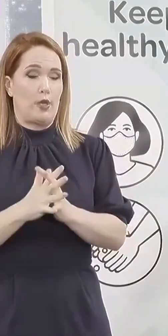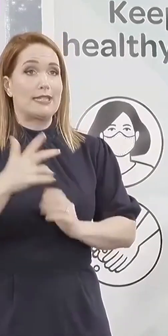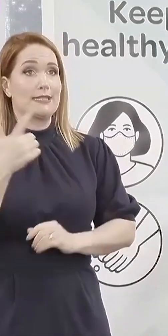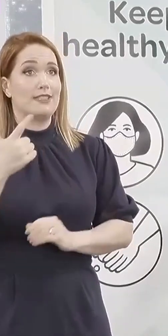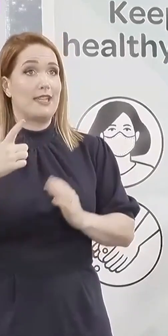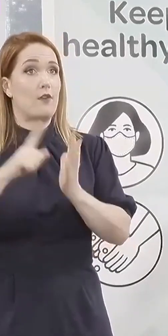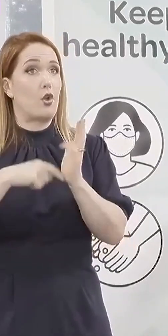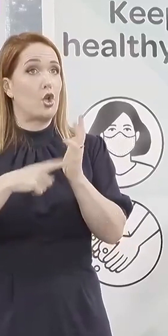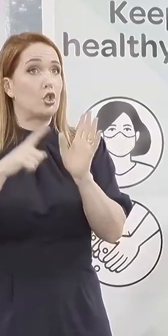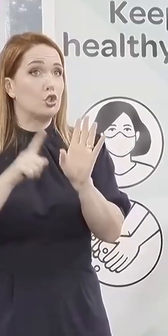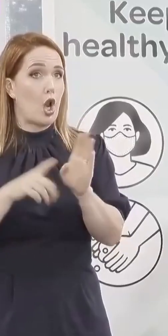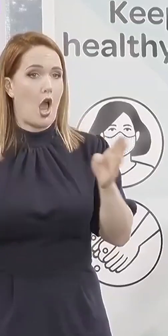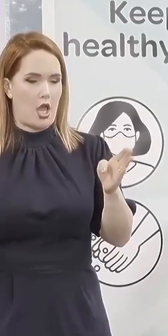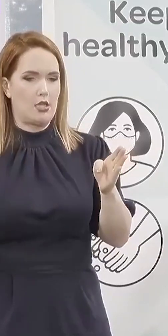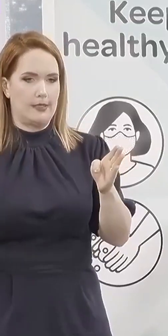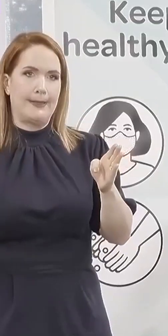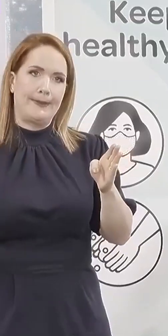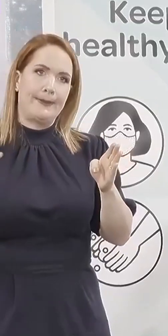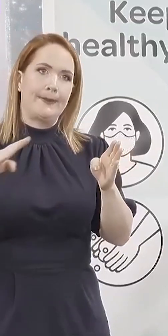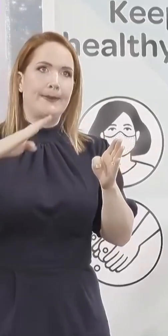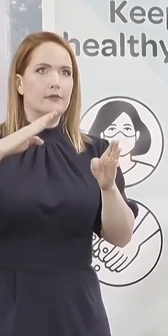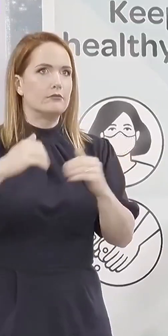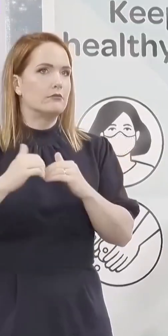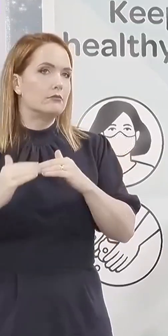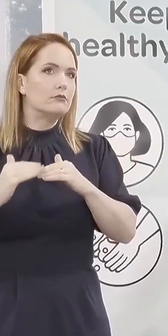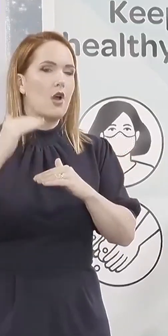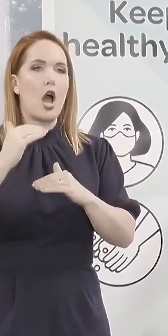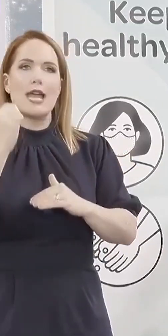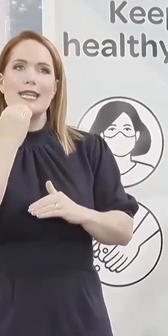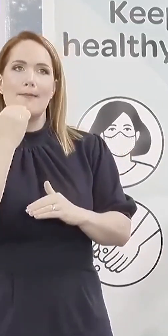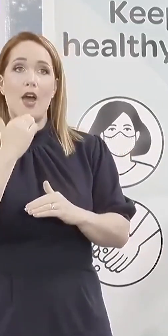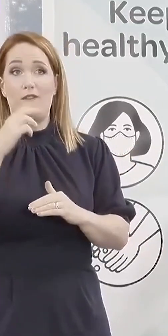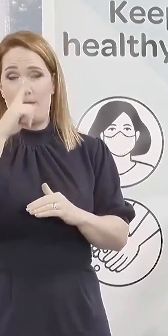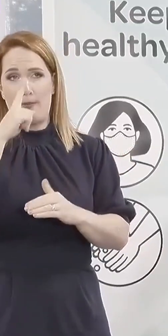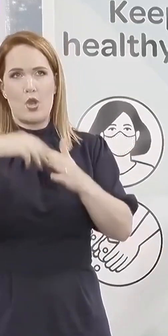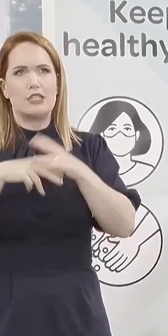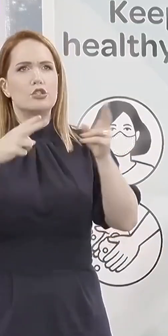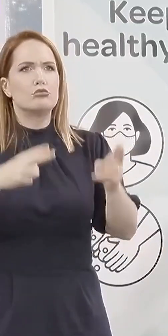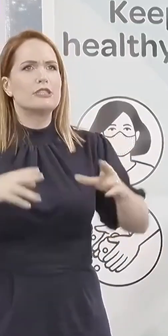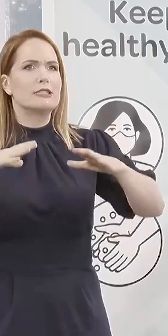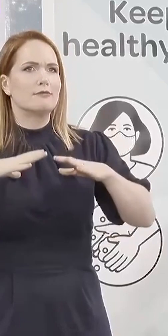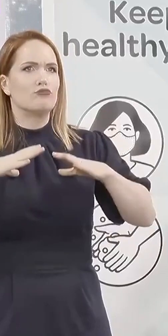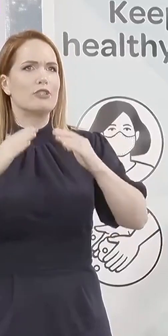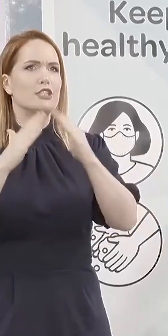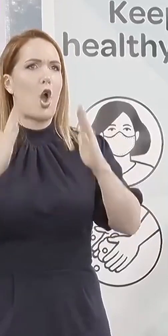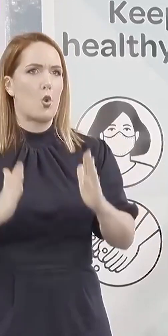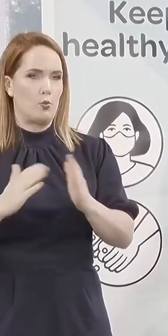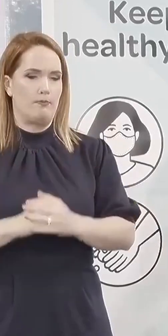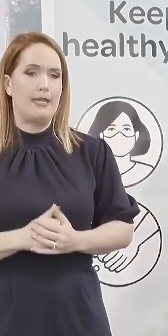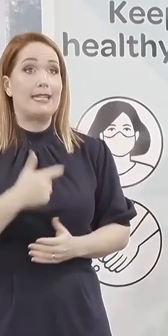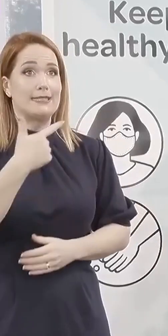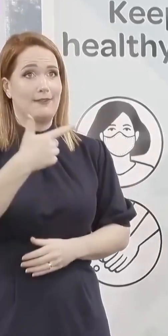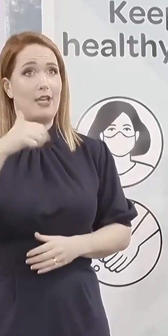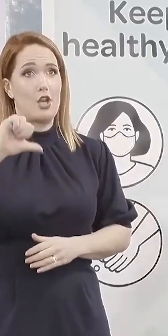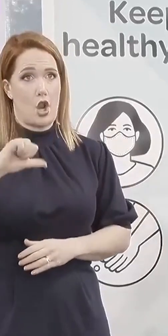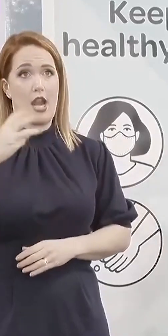July, there was also a significant increase in the number of cases in aged residential care at